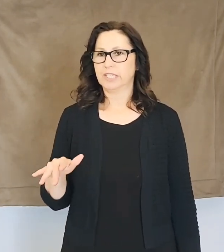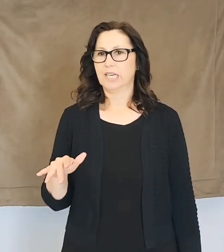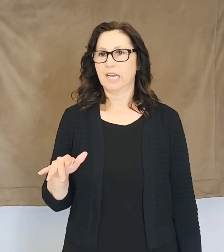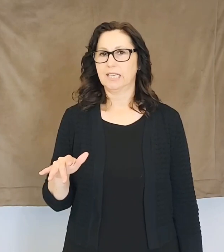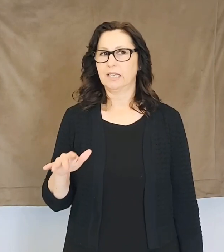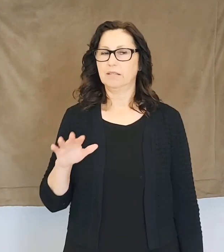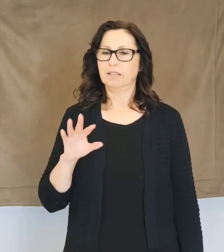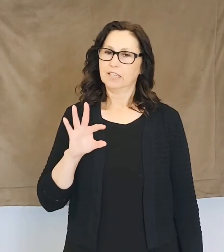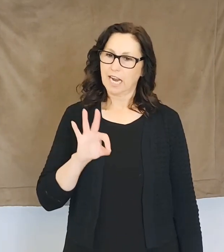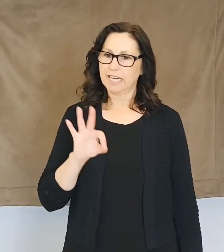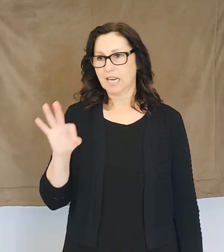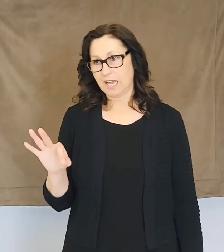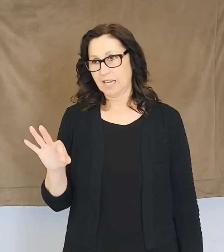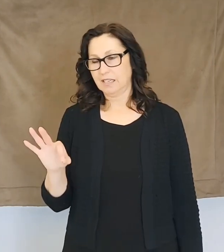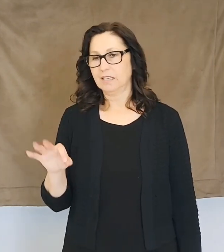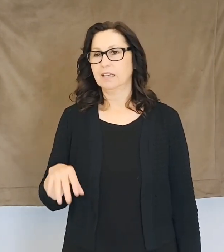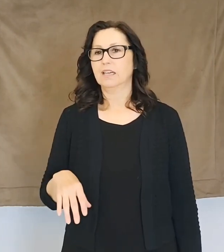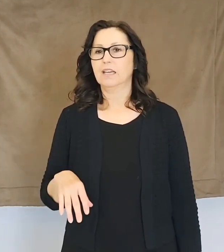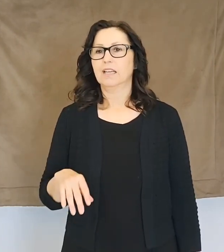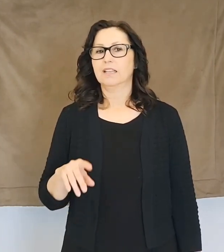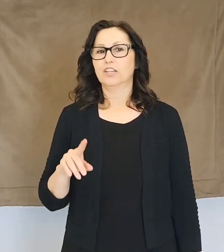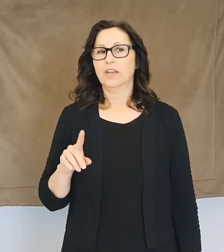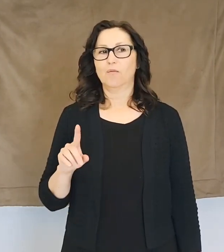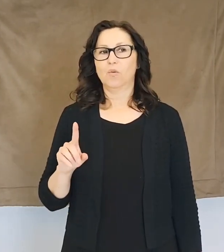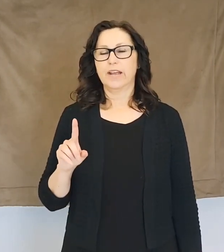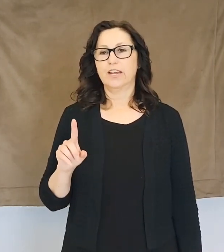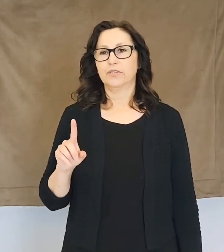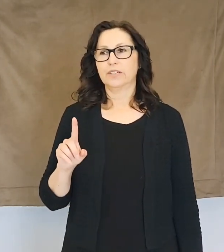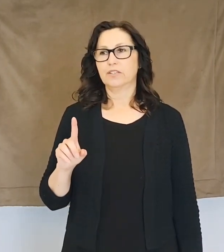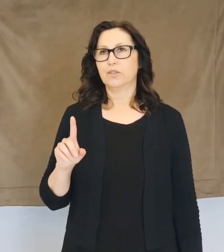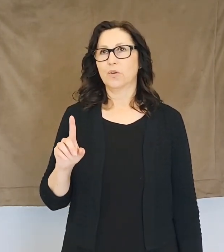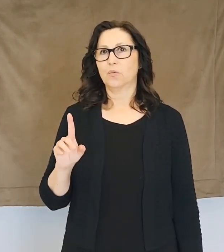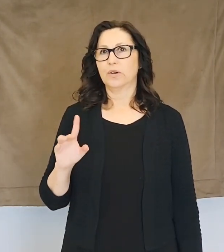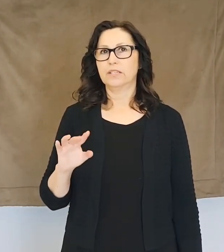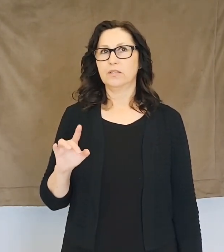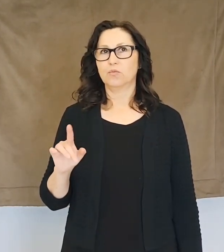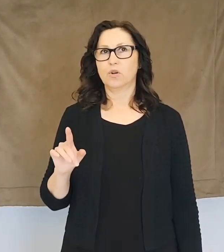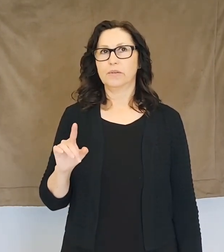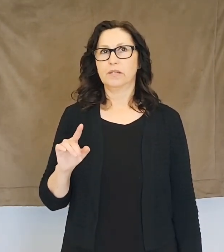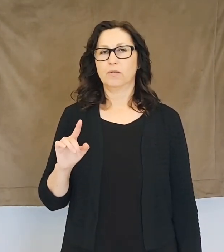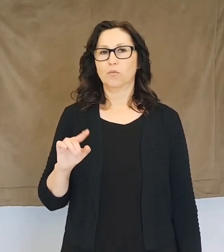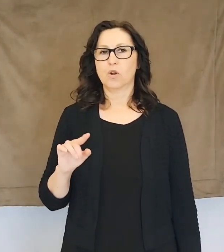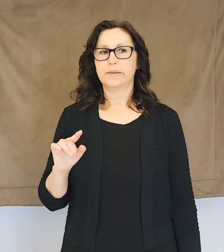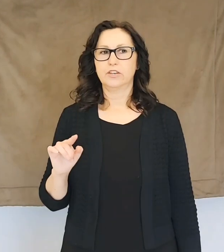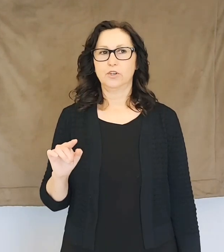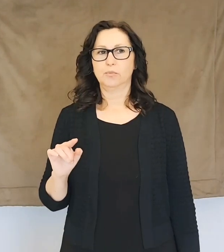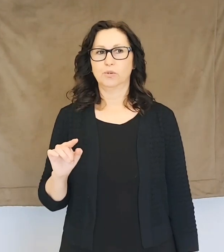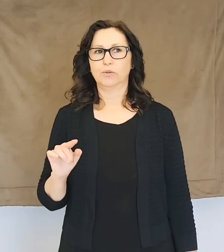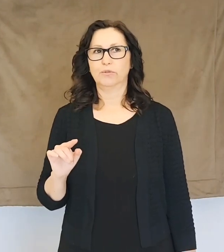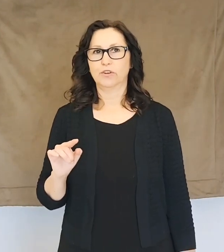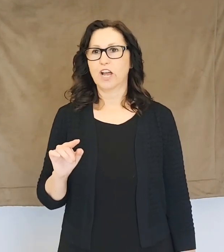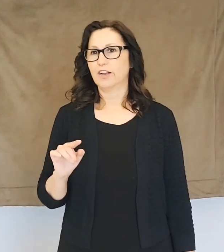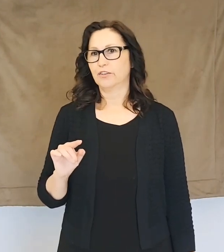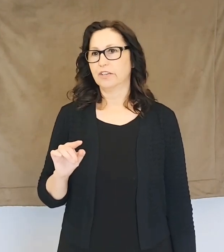get to 90, 99, then you have 100. So what is the Roman numeral for 100?